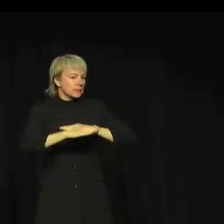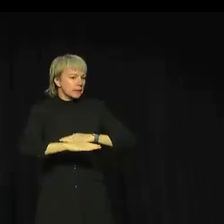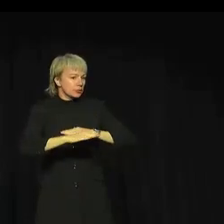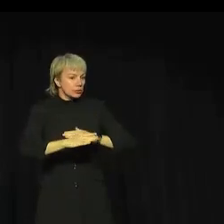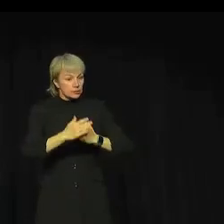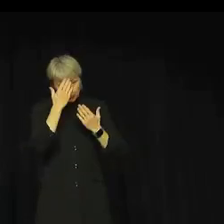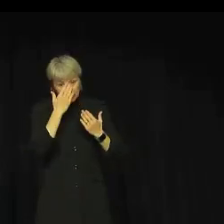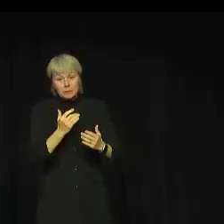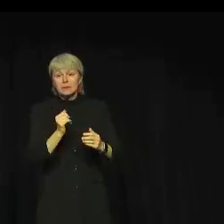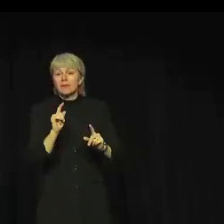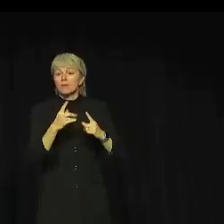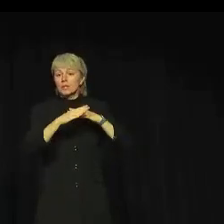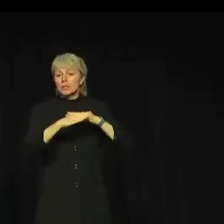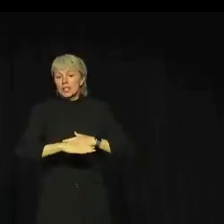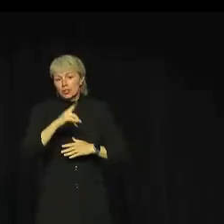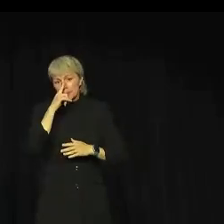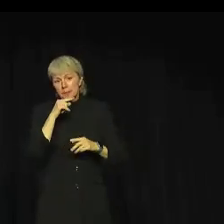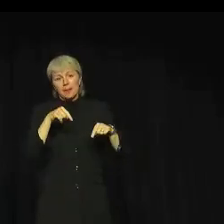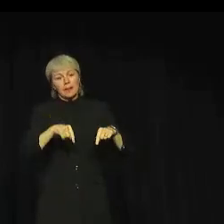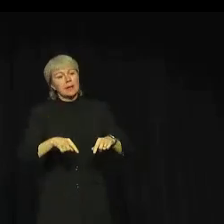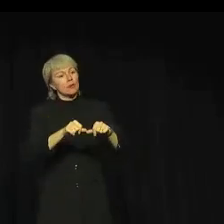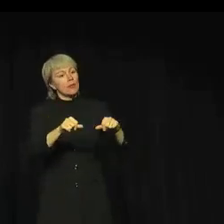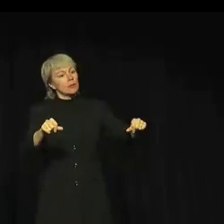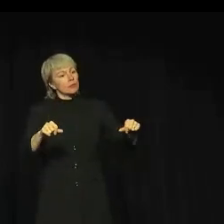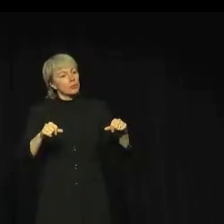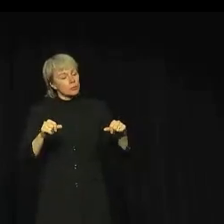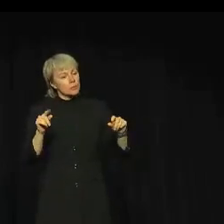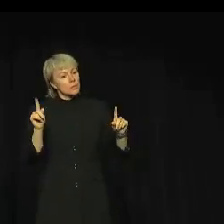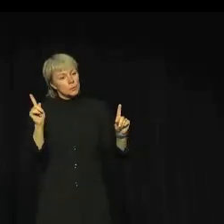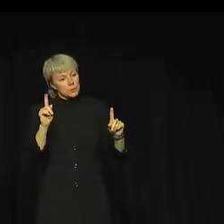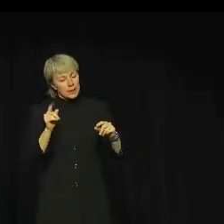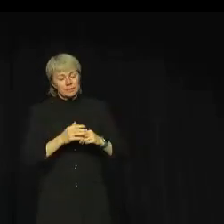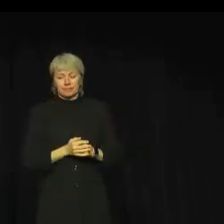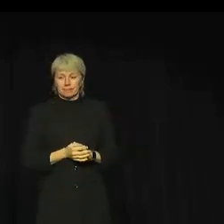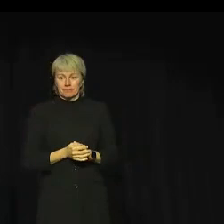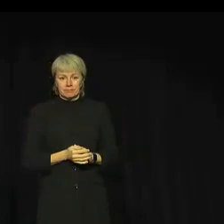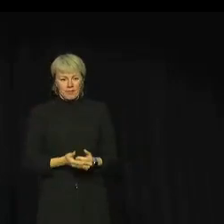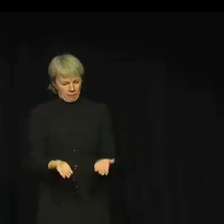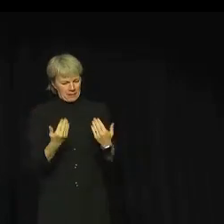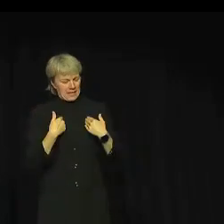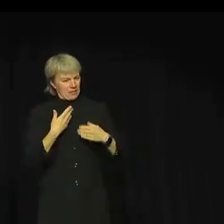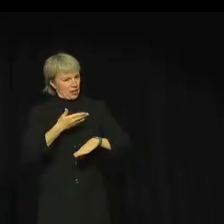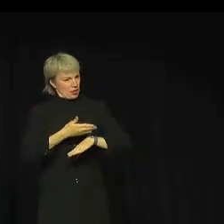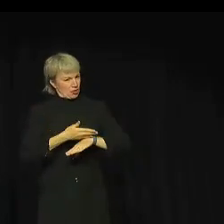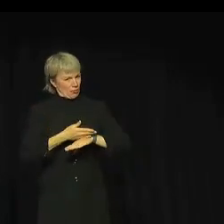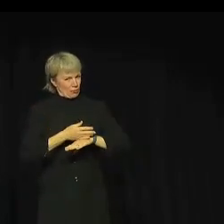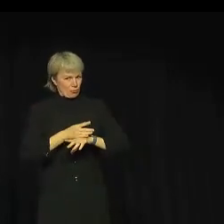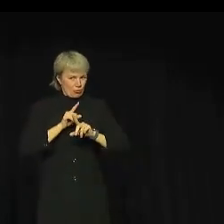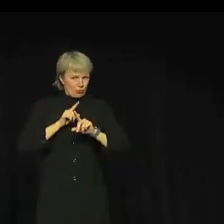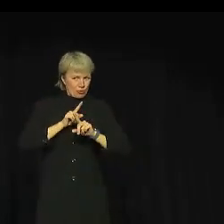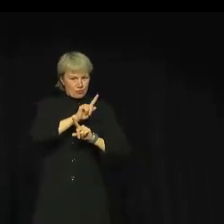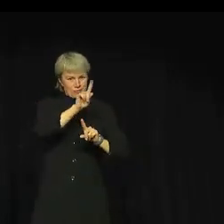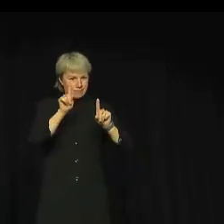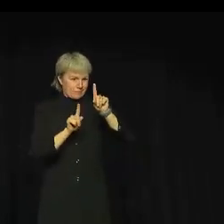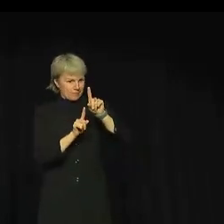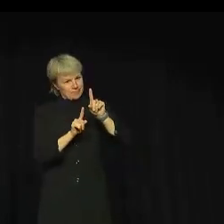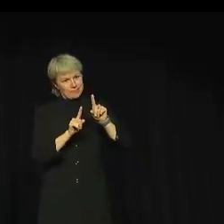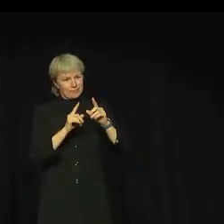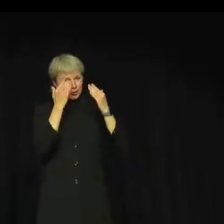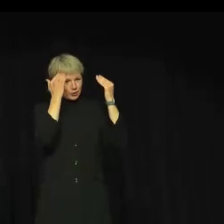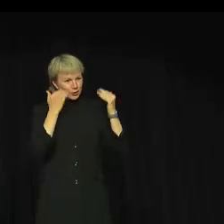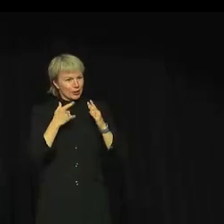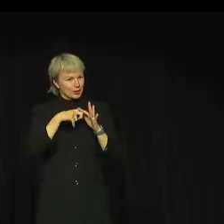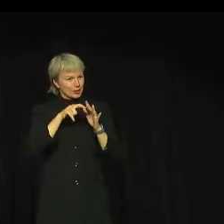room. Now, I have the unenviable task of following Justice Kirby, one of Australia's most